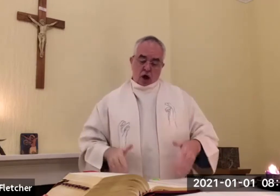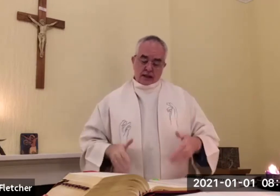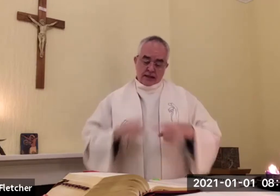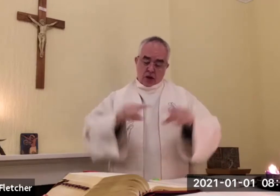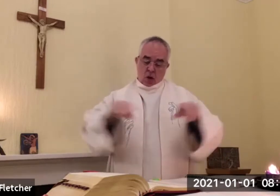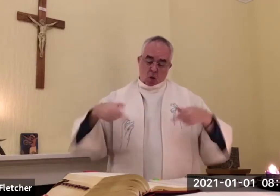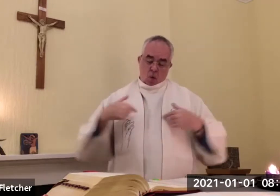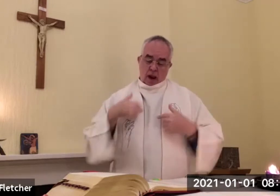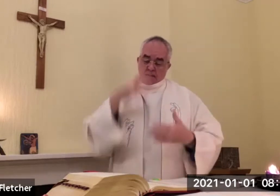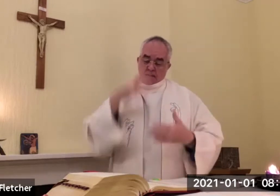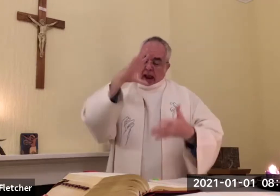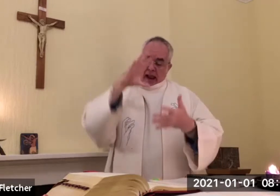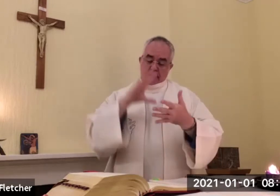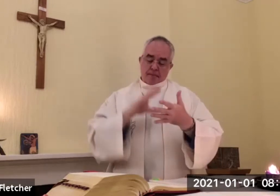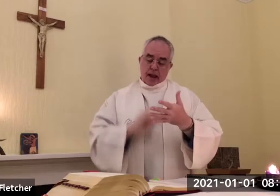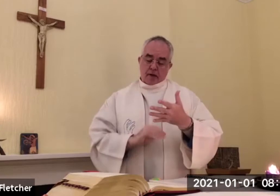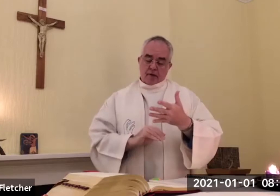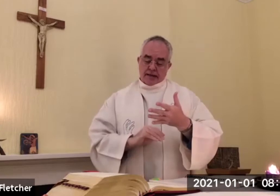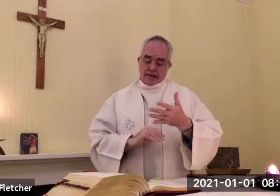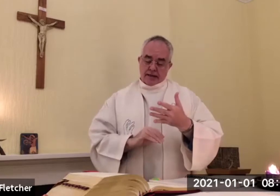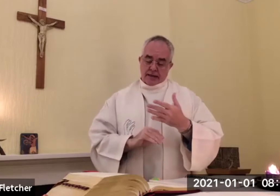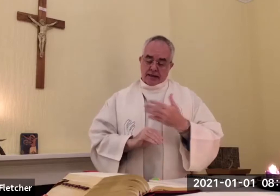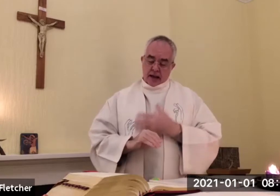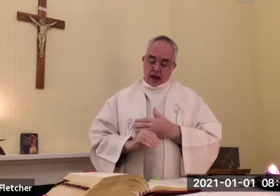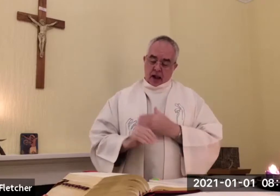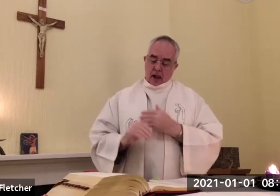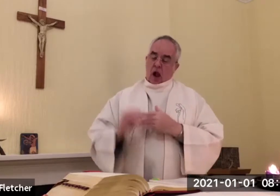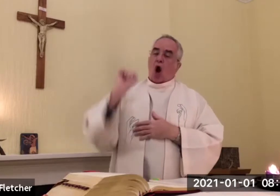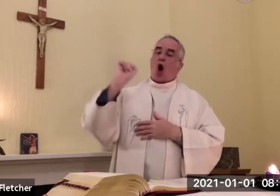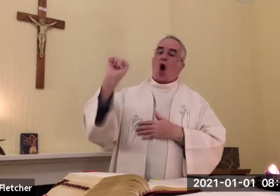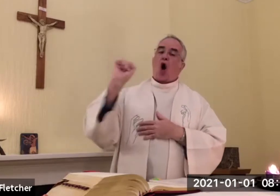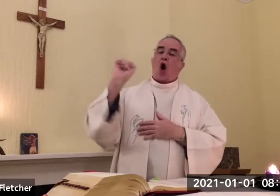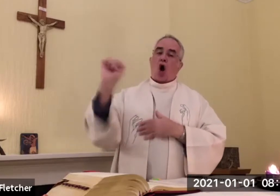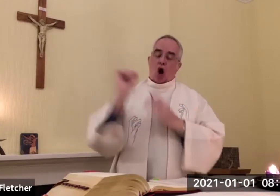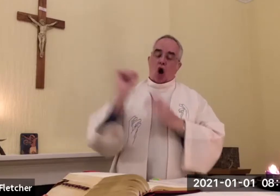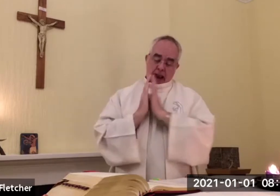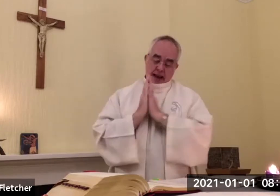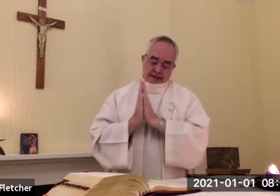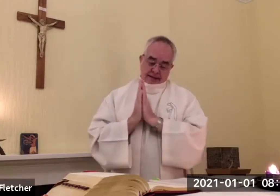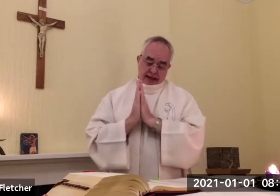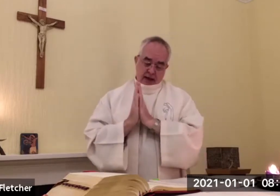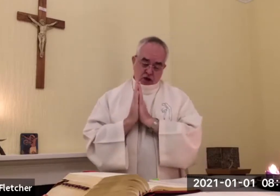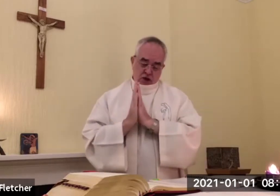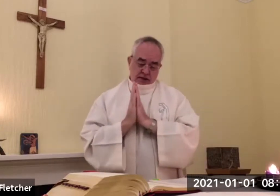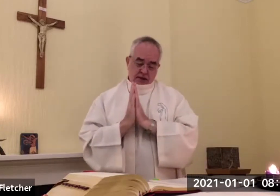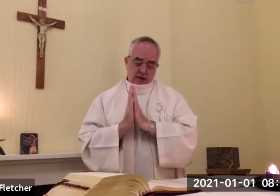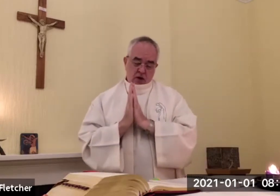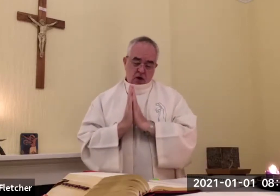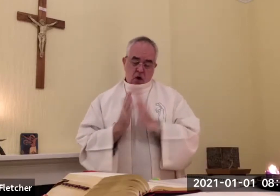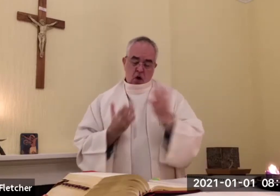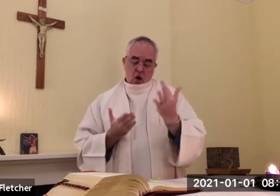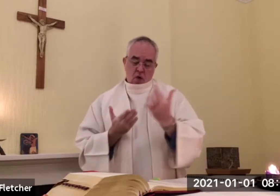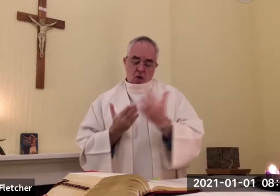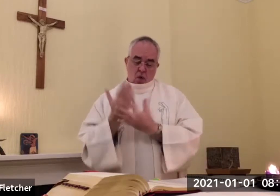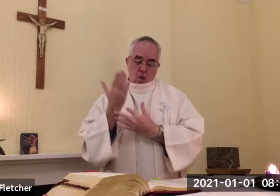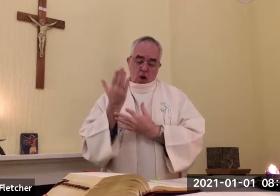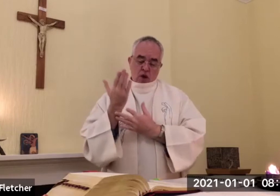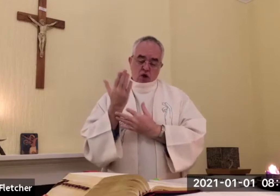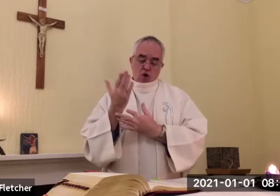Grant we may experience her intercession, through which